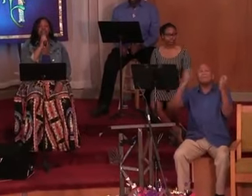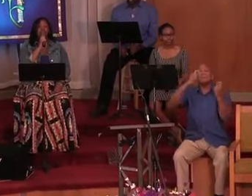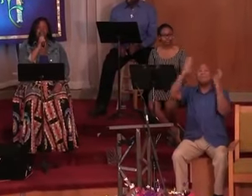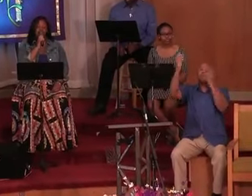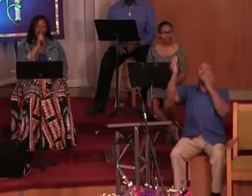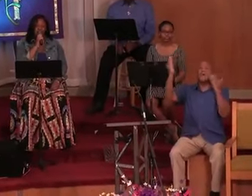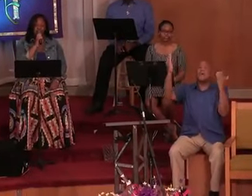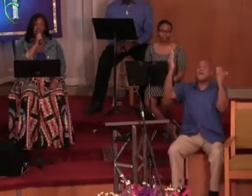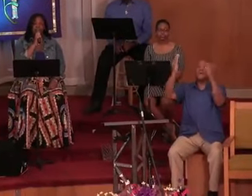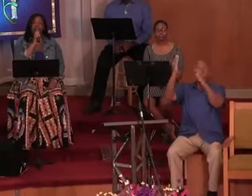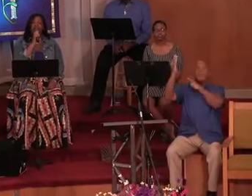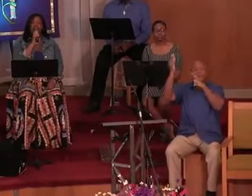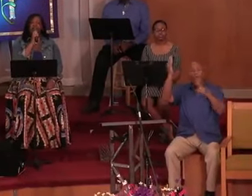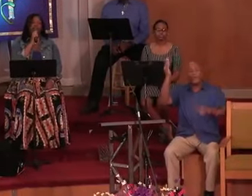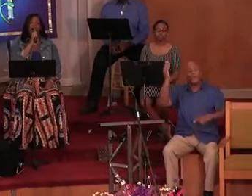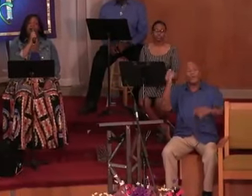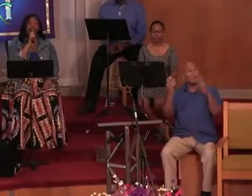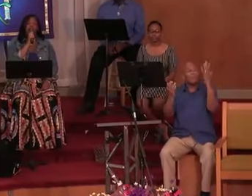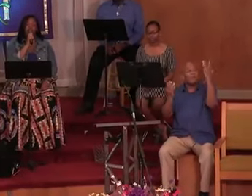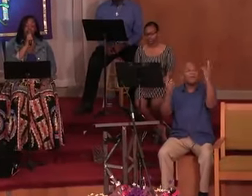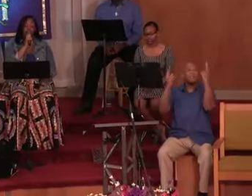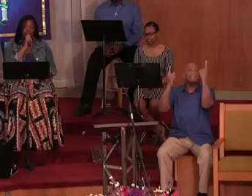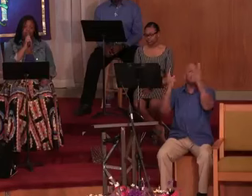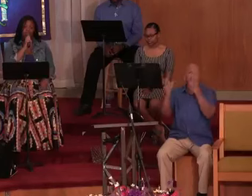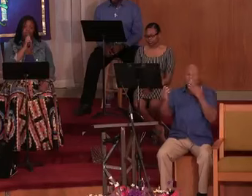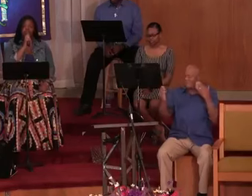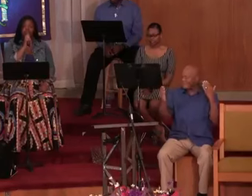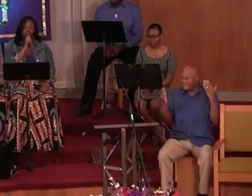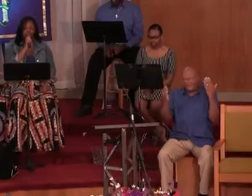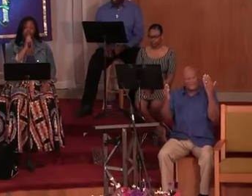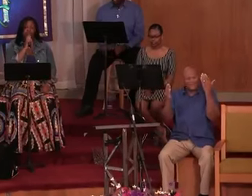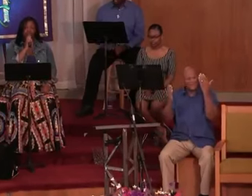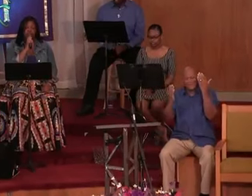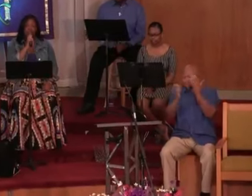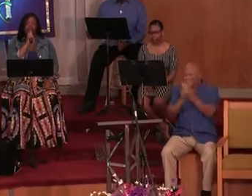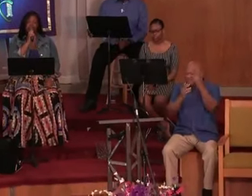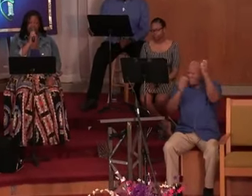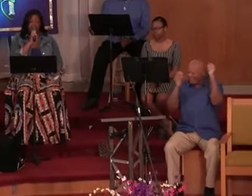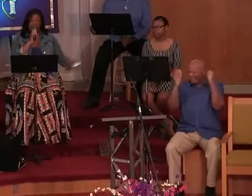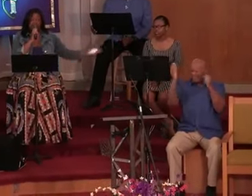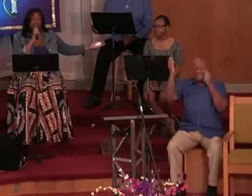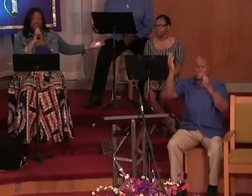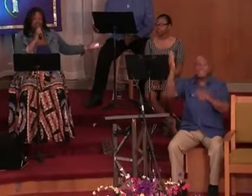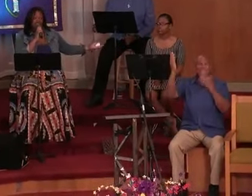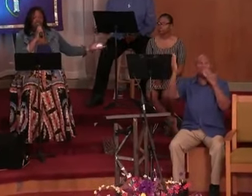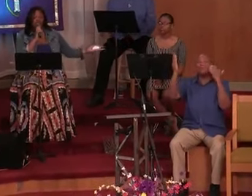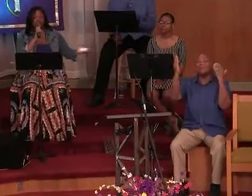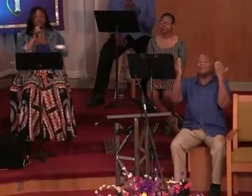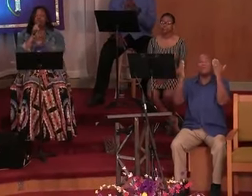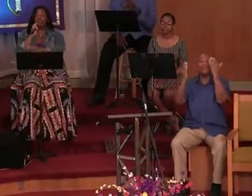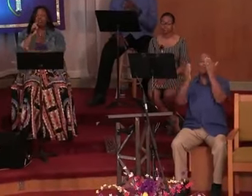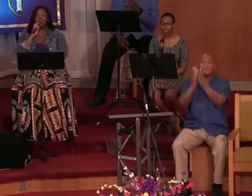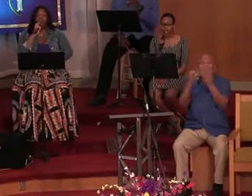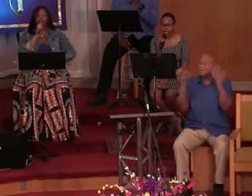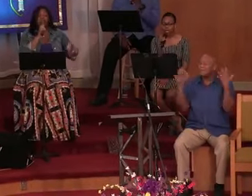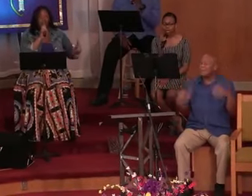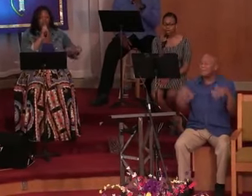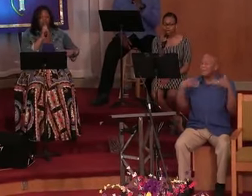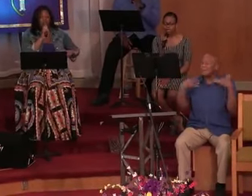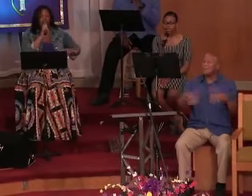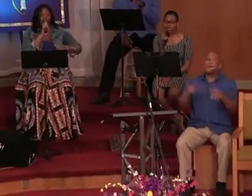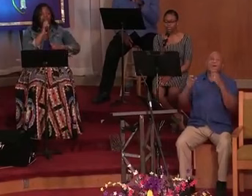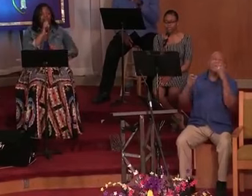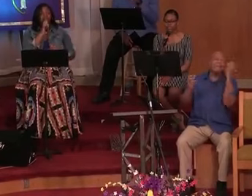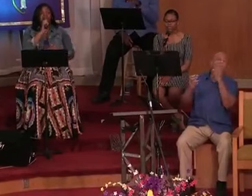thanks unto the Lord, for he is good. Yes, he is good. Oh, give thanks.